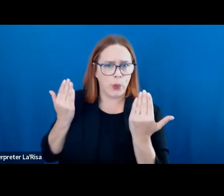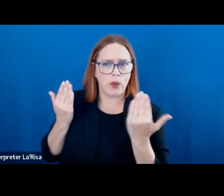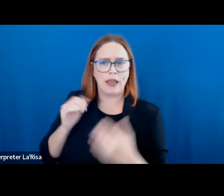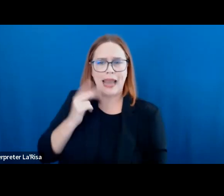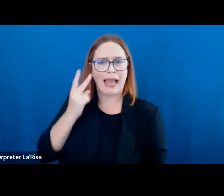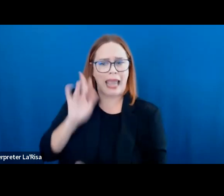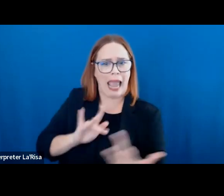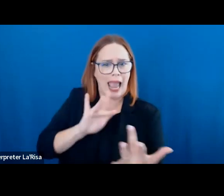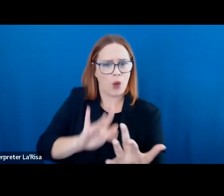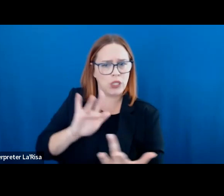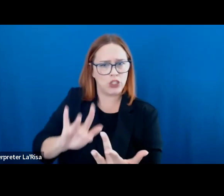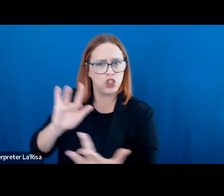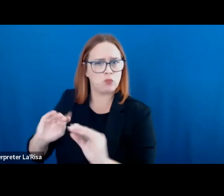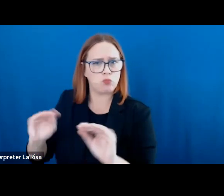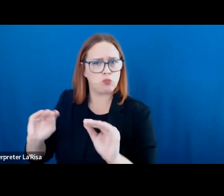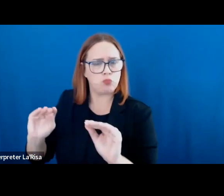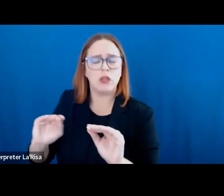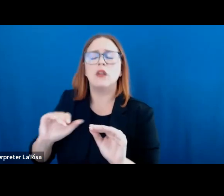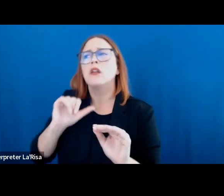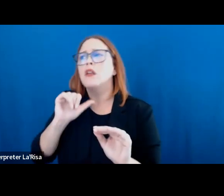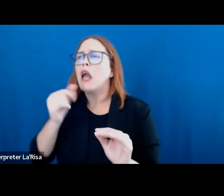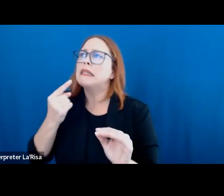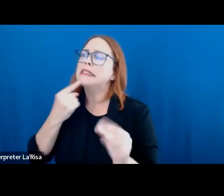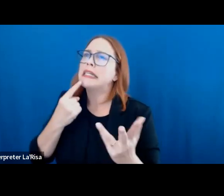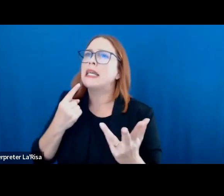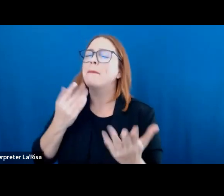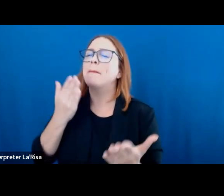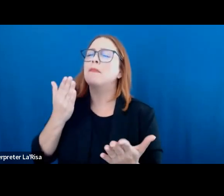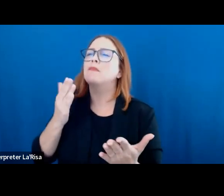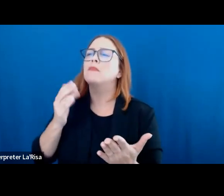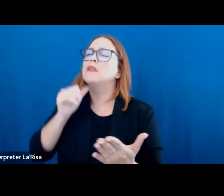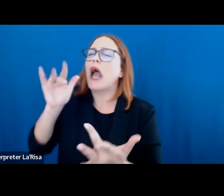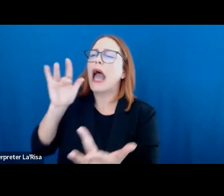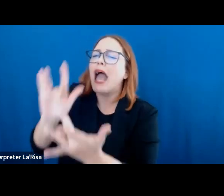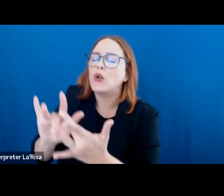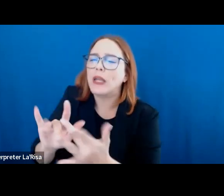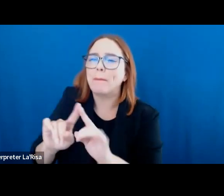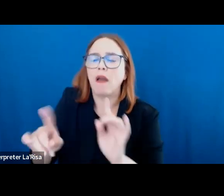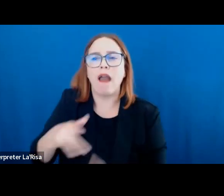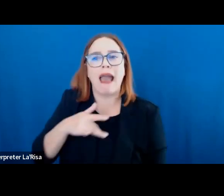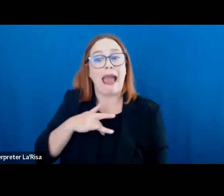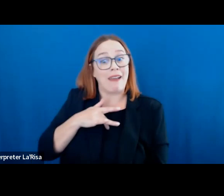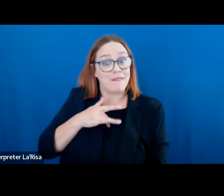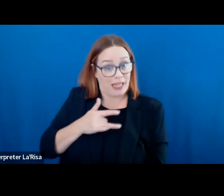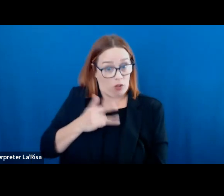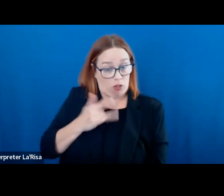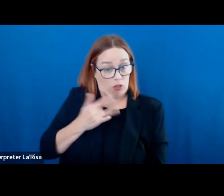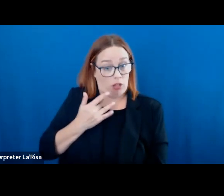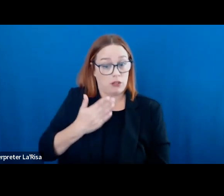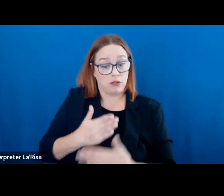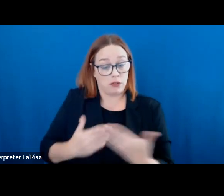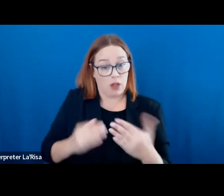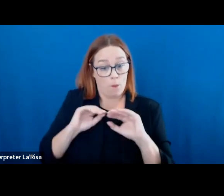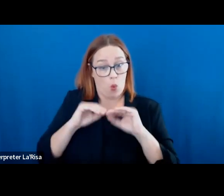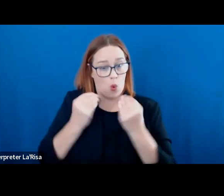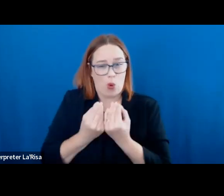outreached, or not to say that they weren't outreached. I feel that some organizations just didn't